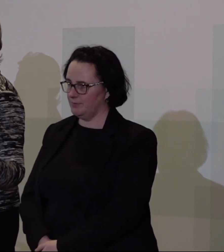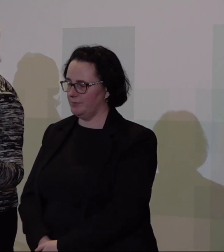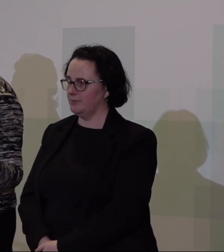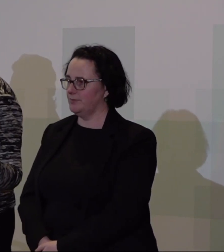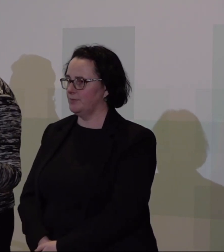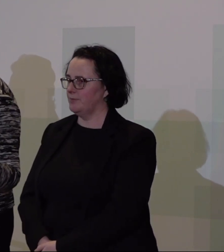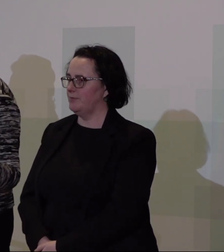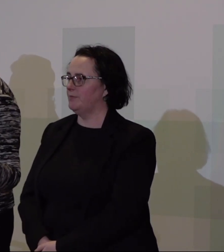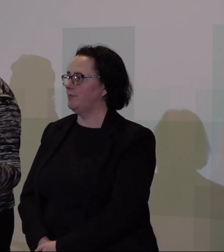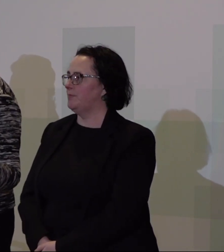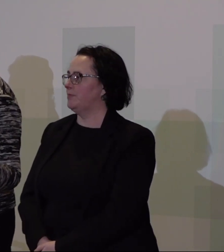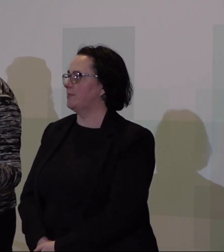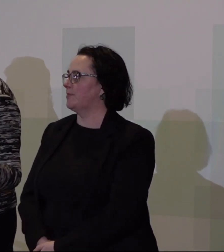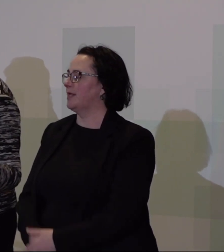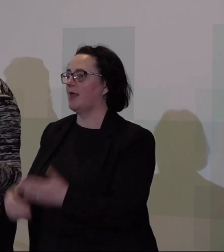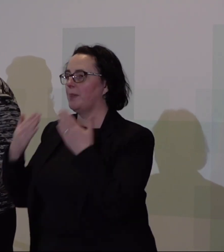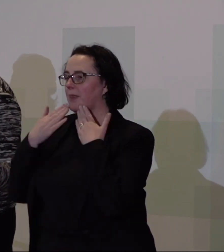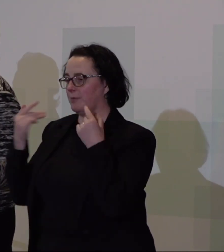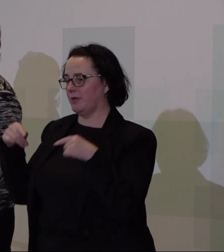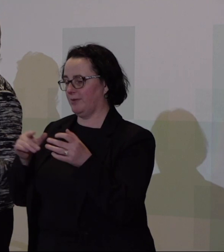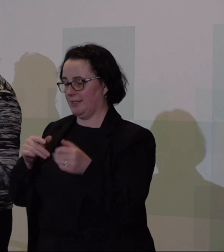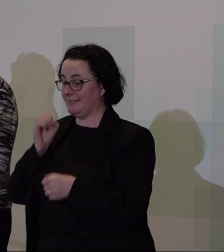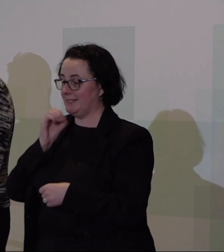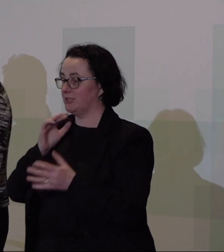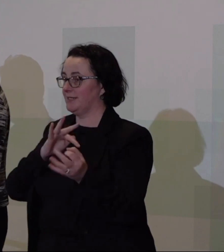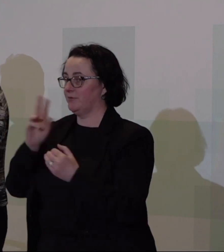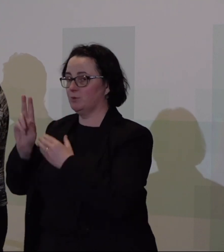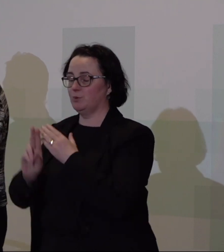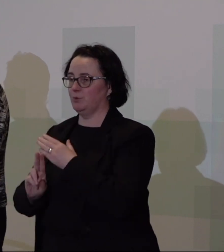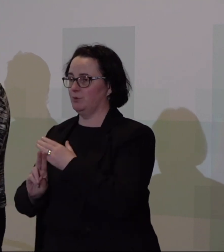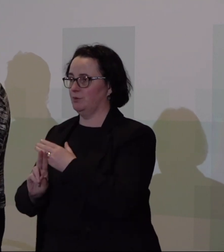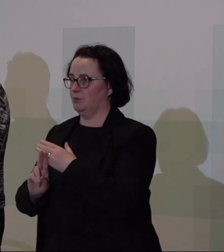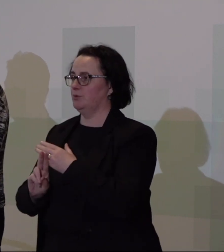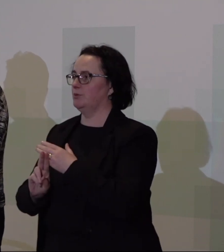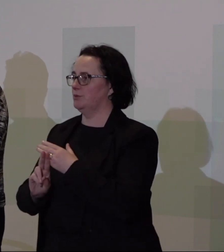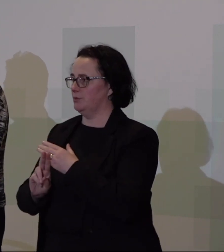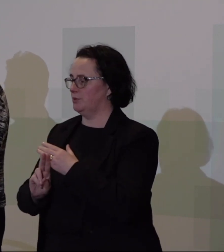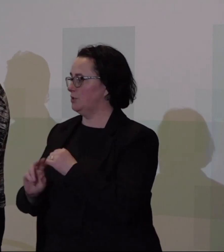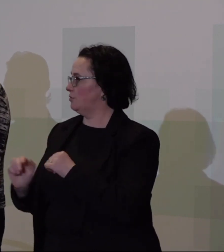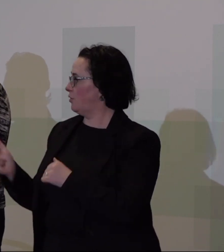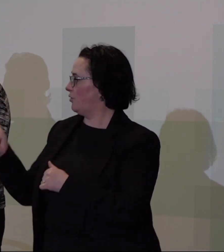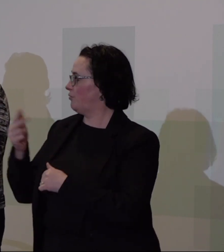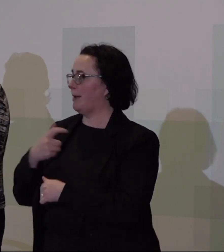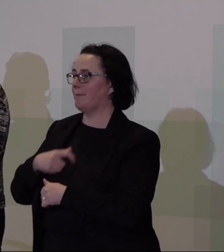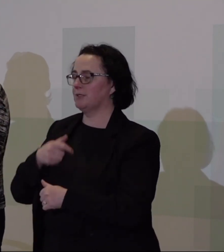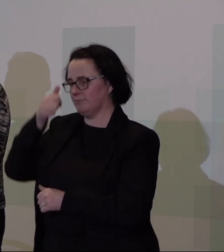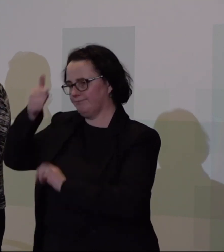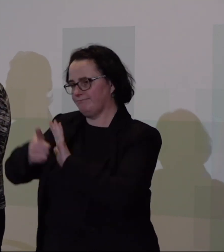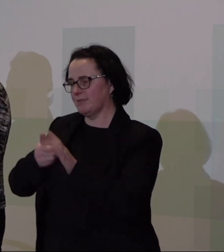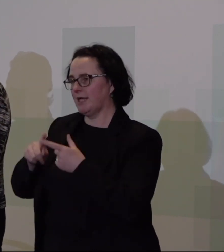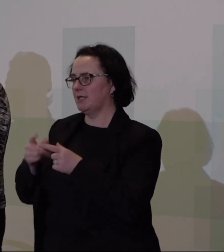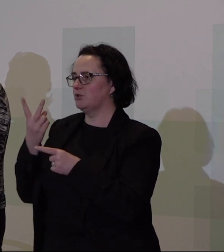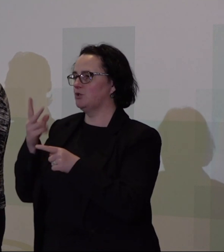And thank you very much for being here with us on a Saturday afternoon. Now, we've had the personal experiences and we've had two short